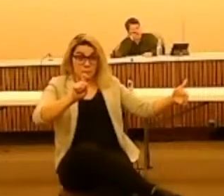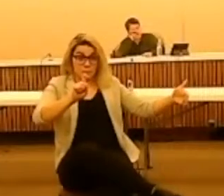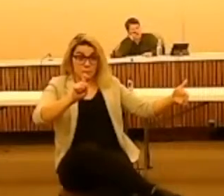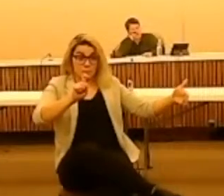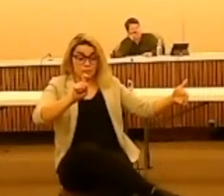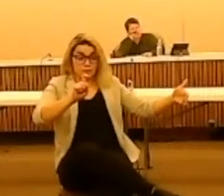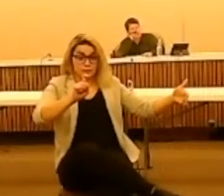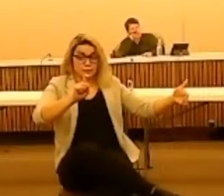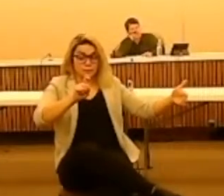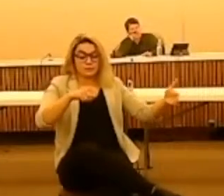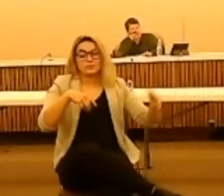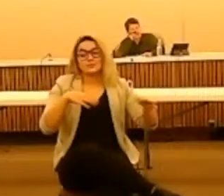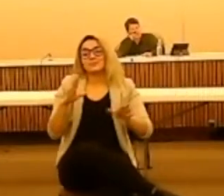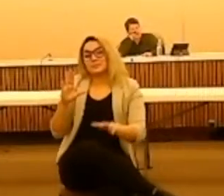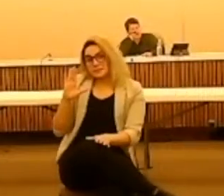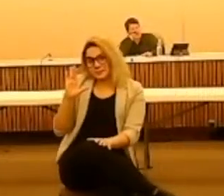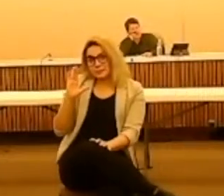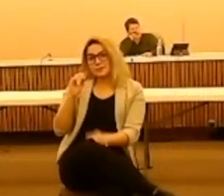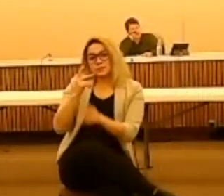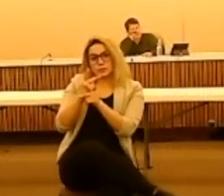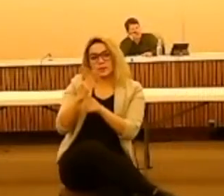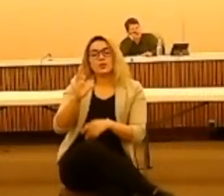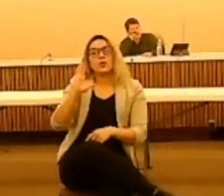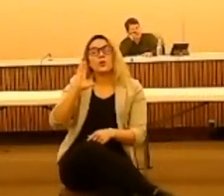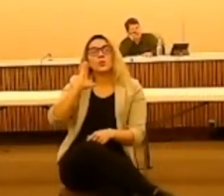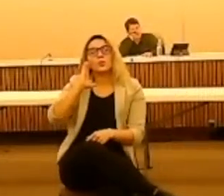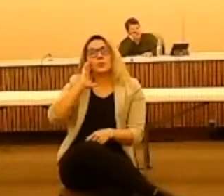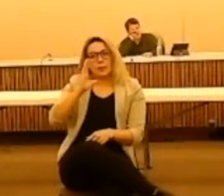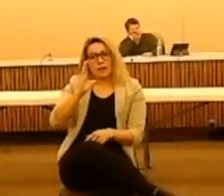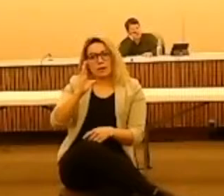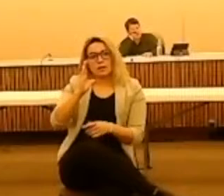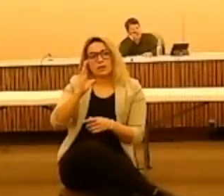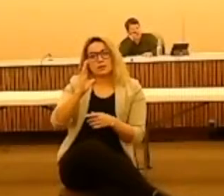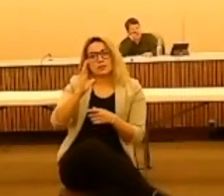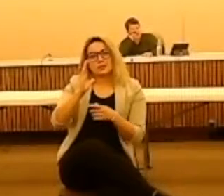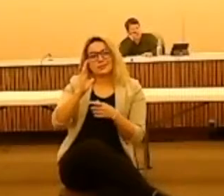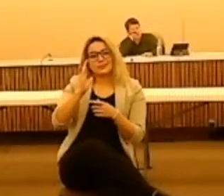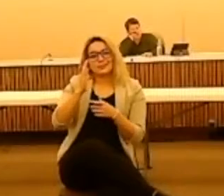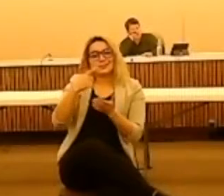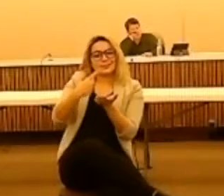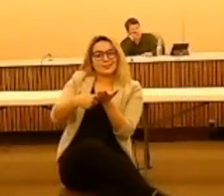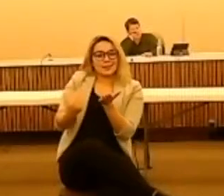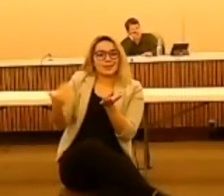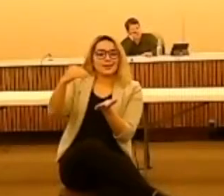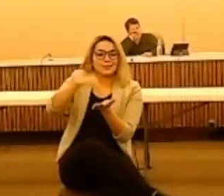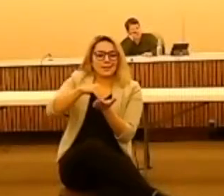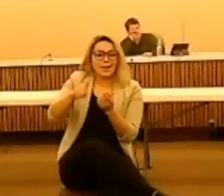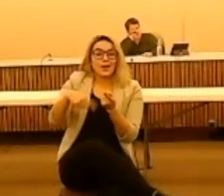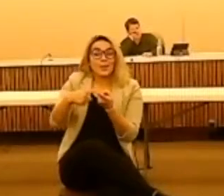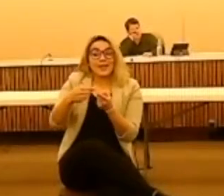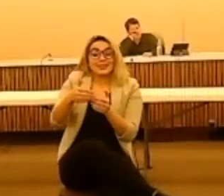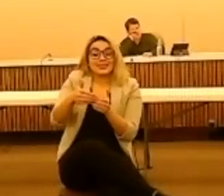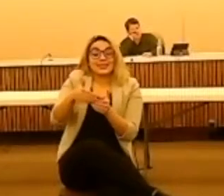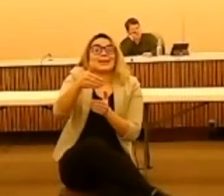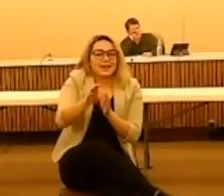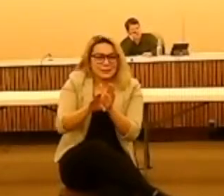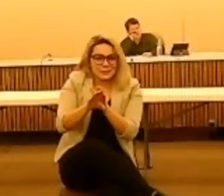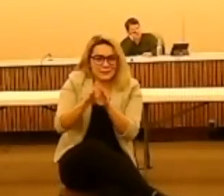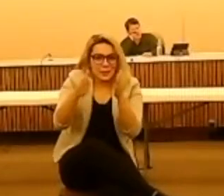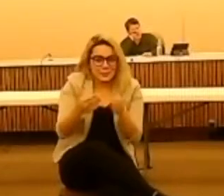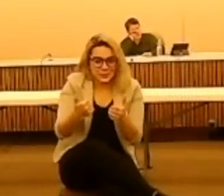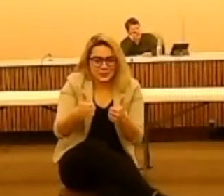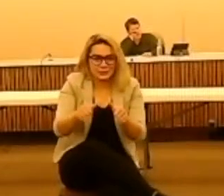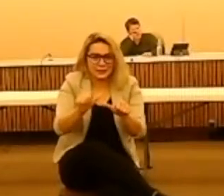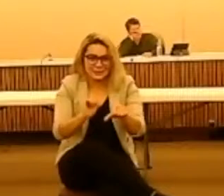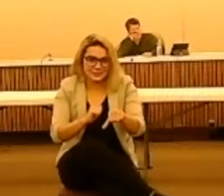Let's just say this will be revisited when another developer tries to develop his parcel, which is actually much closer to the